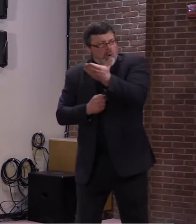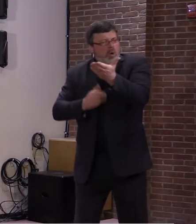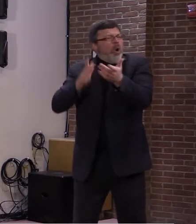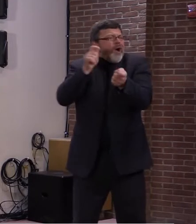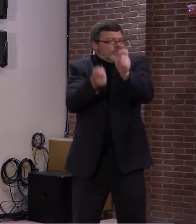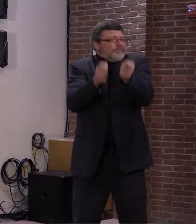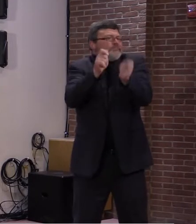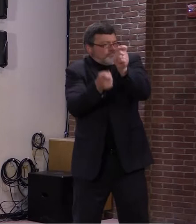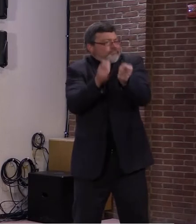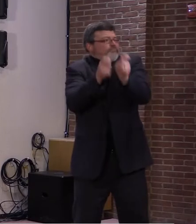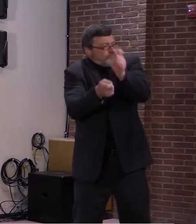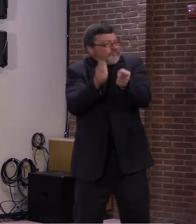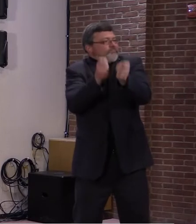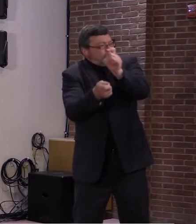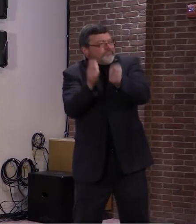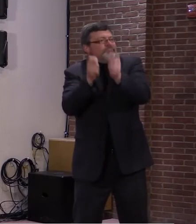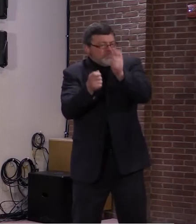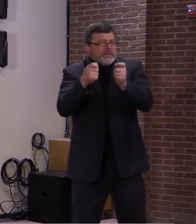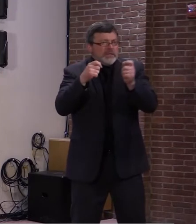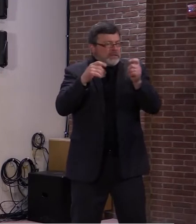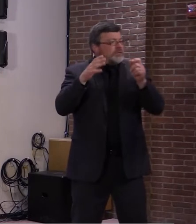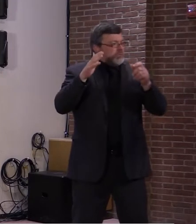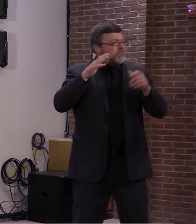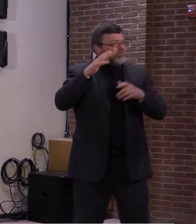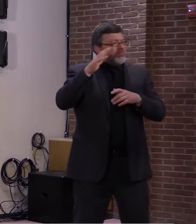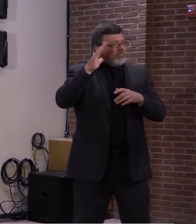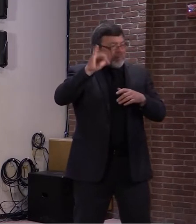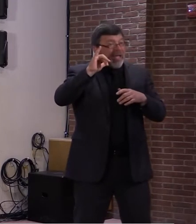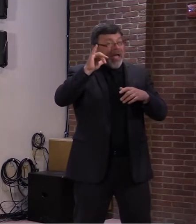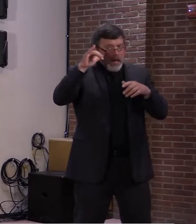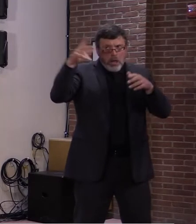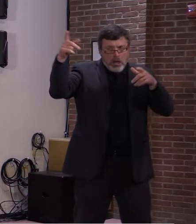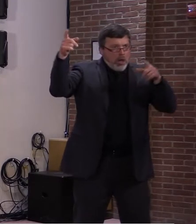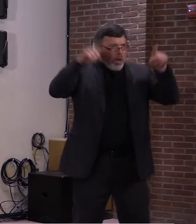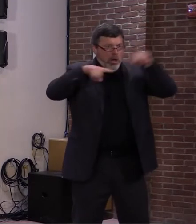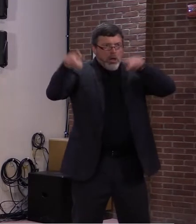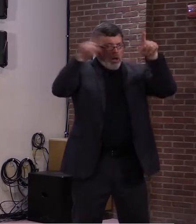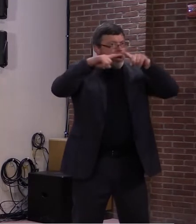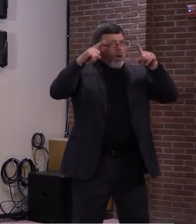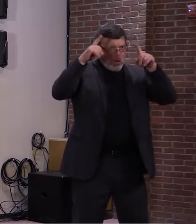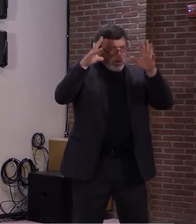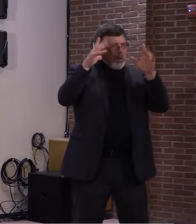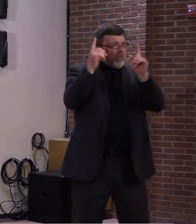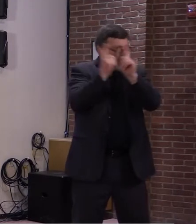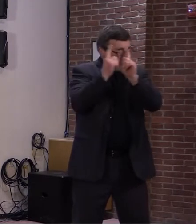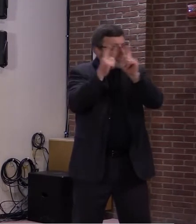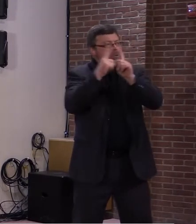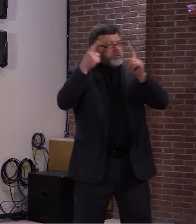and feedback to meet our shared goals of better targeting areas